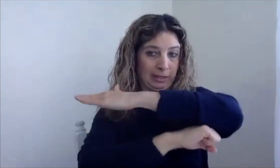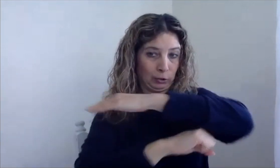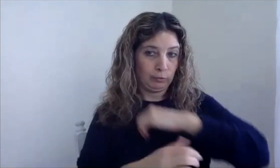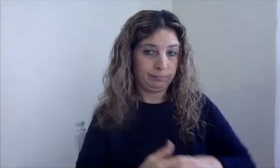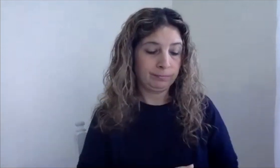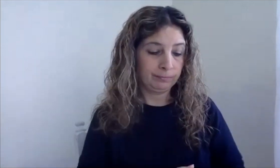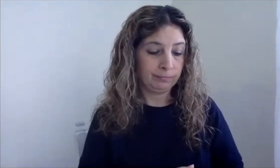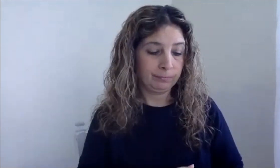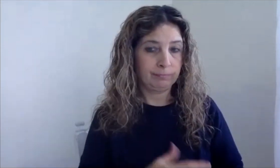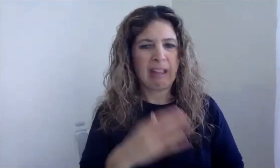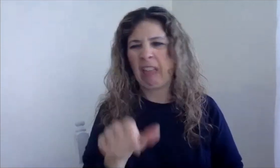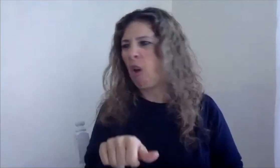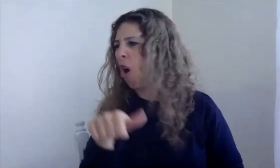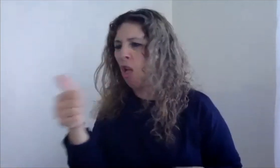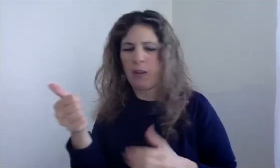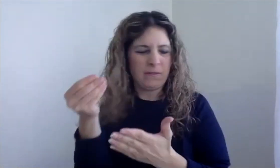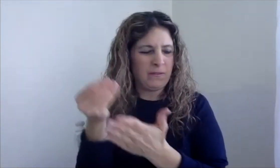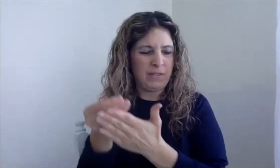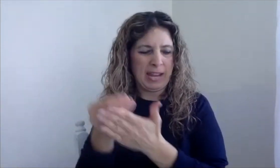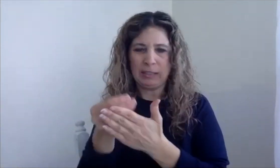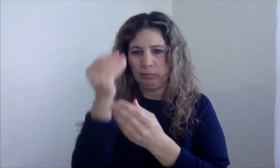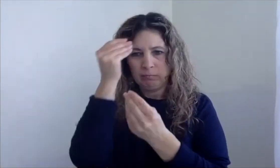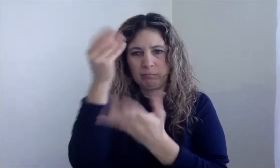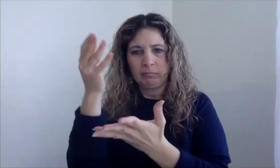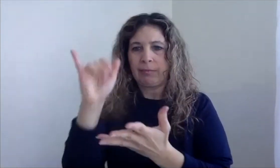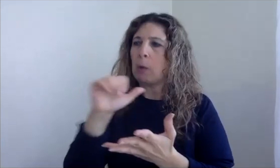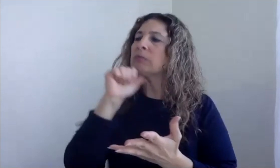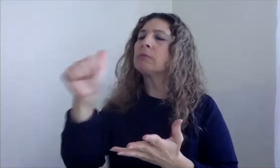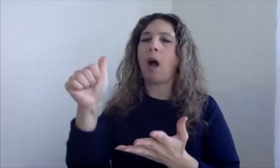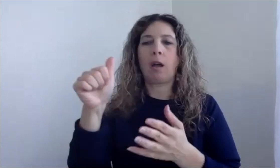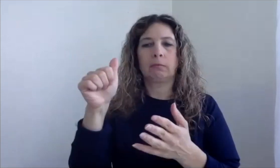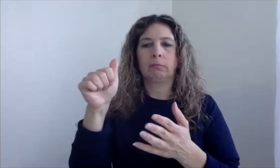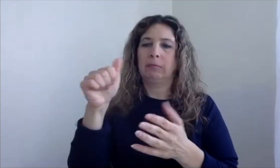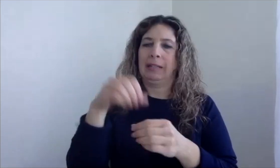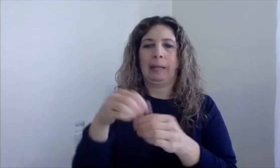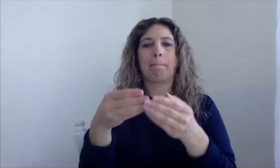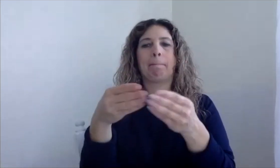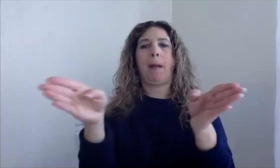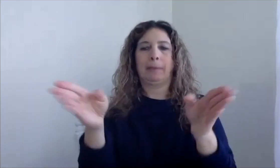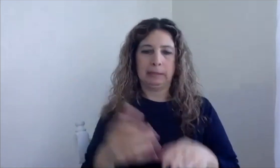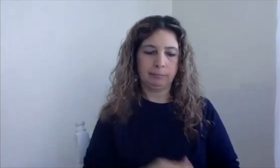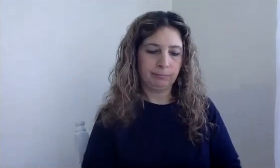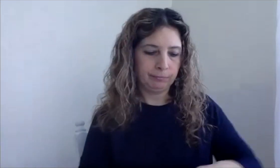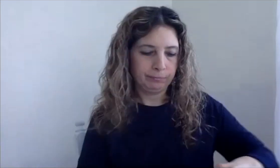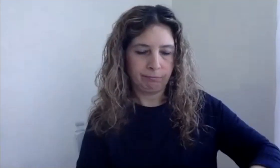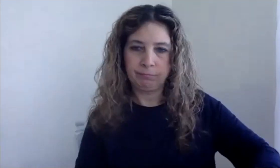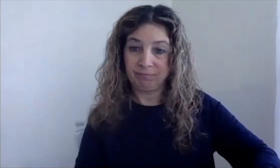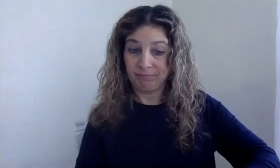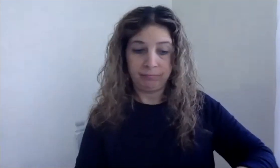So I'm talking about the Millneck Foundation and other financial information that was not